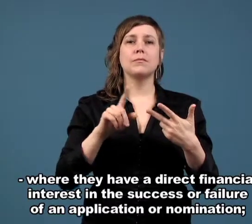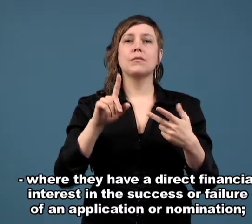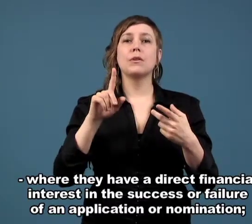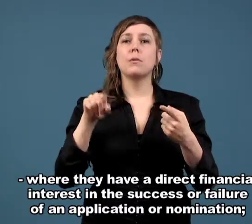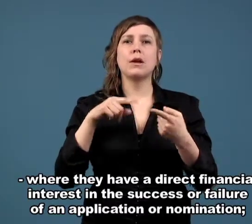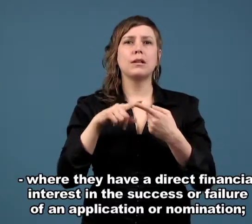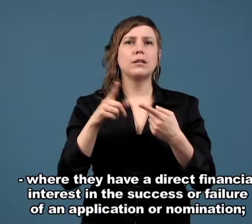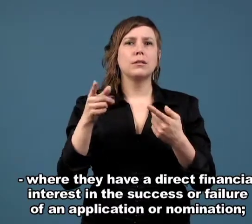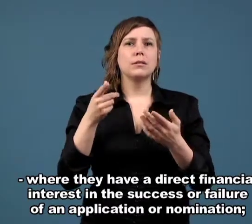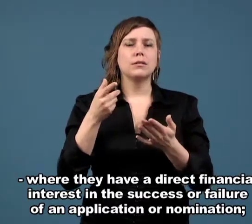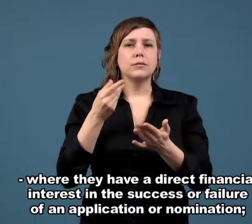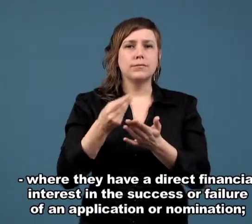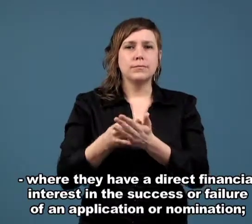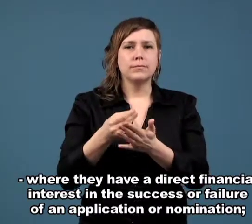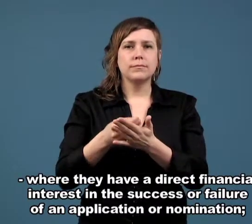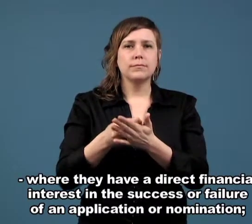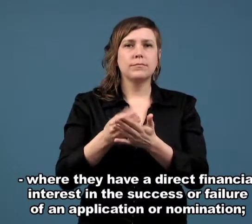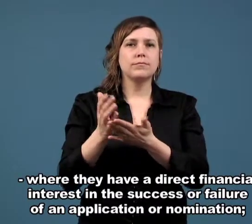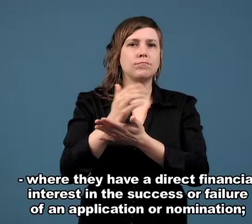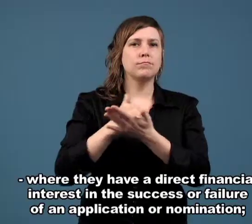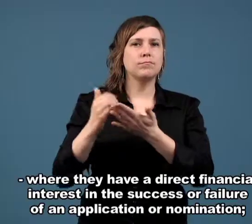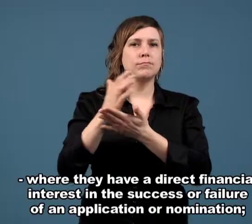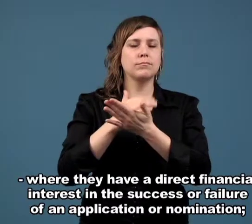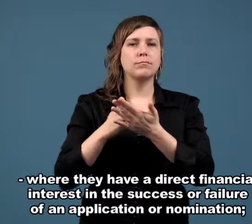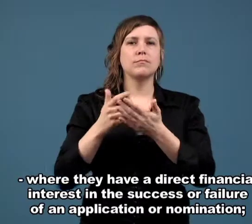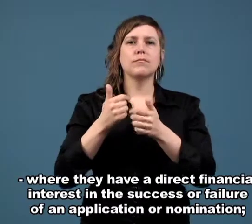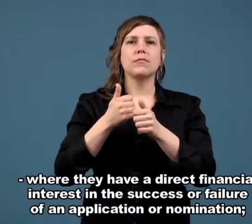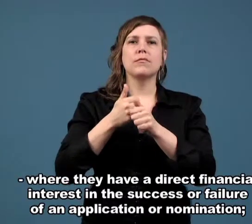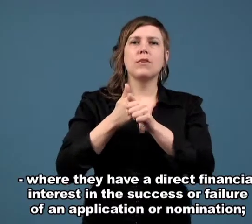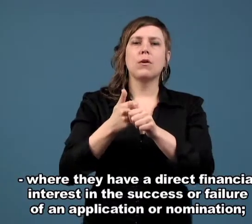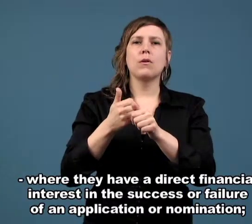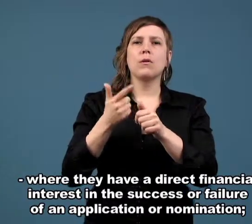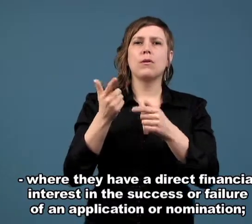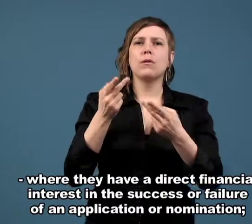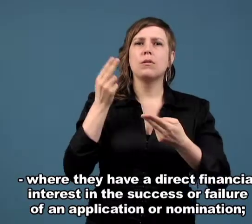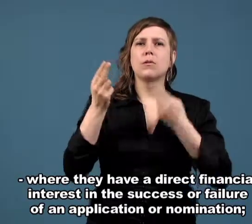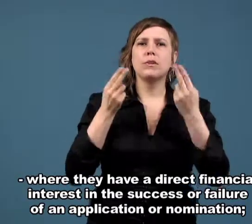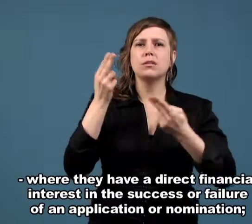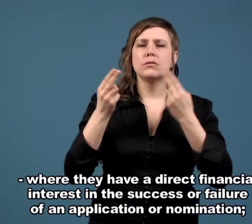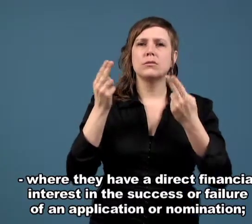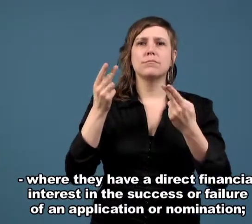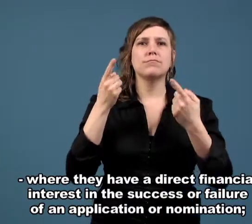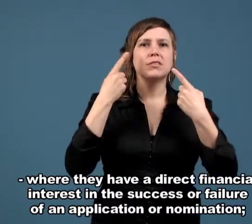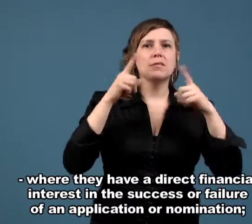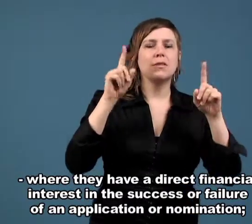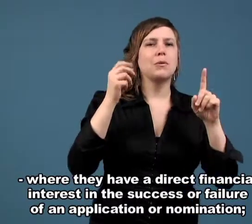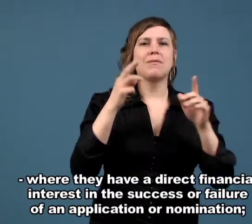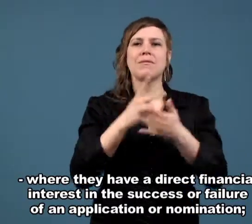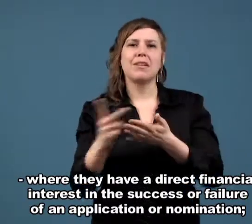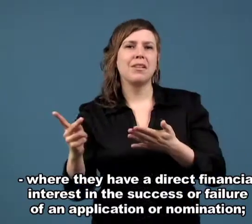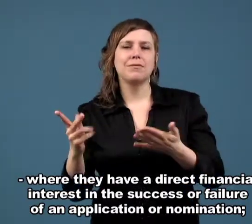where they have a direct financial interest in the success or failure of an application or nomination,